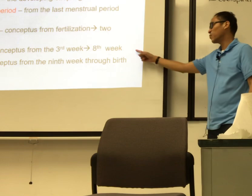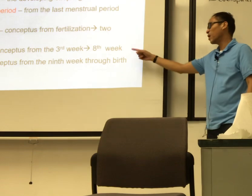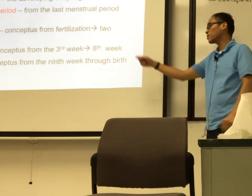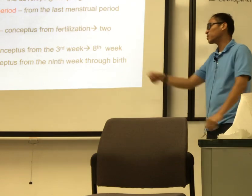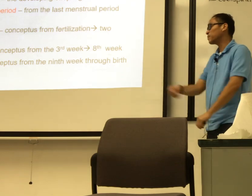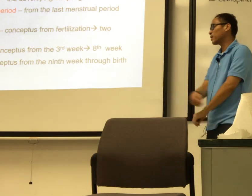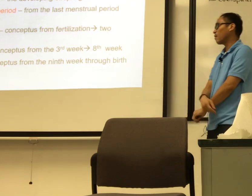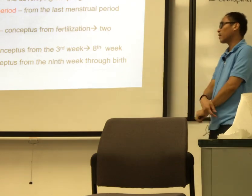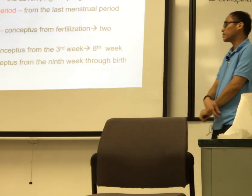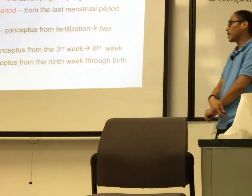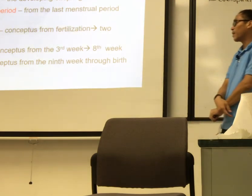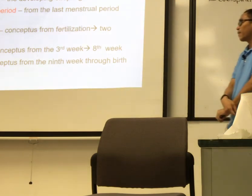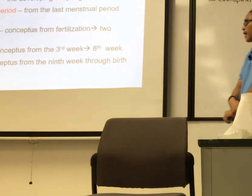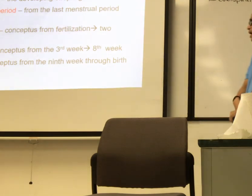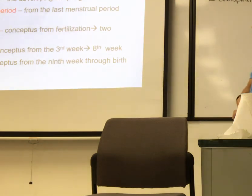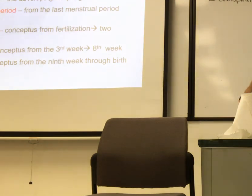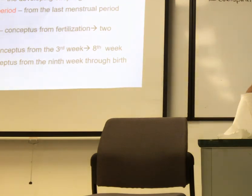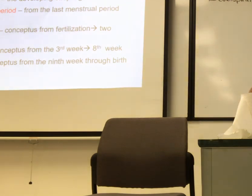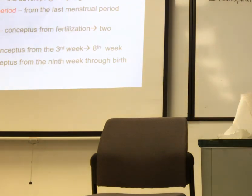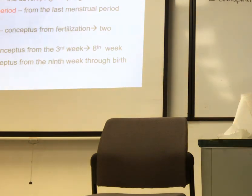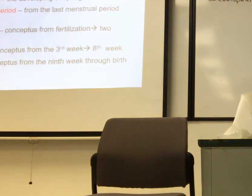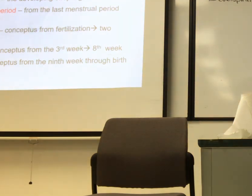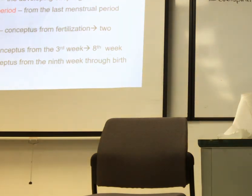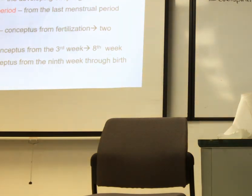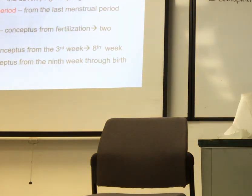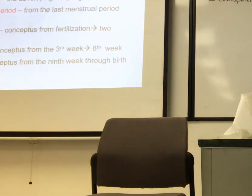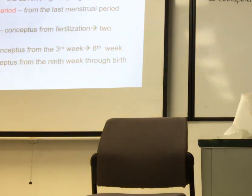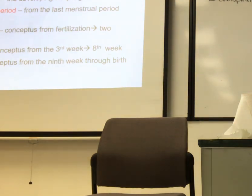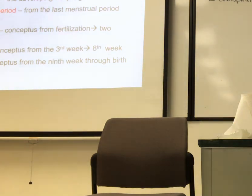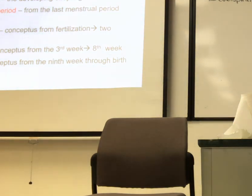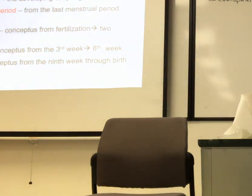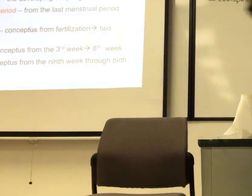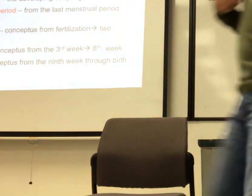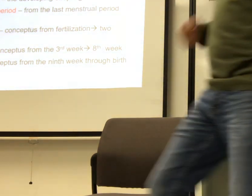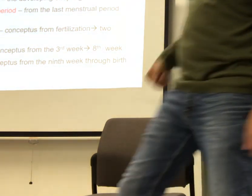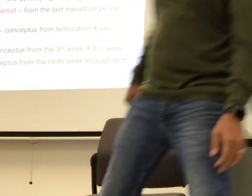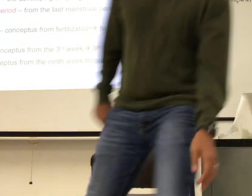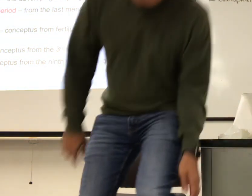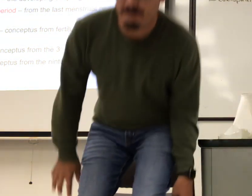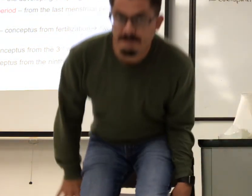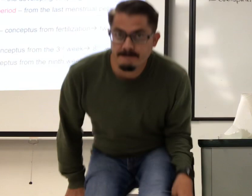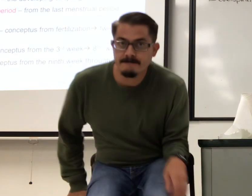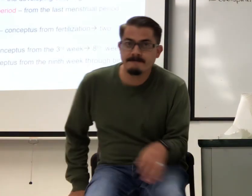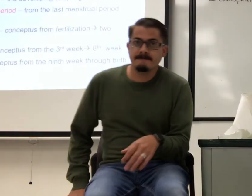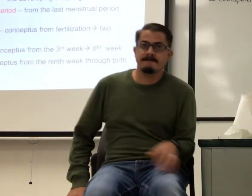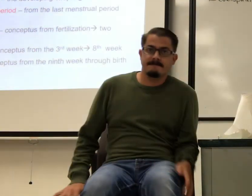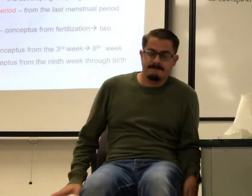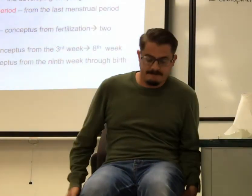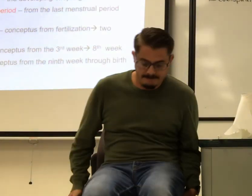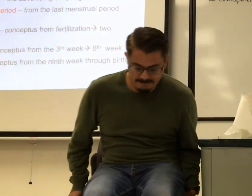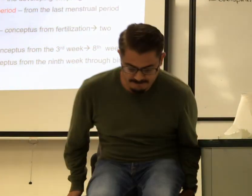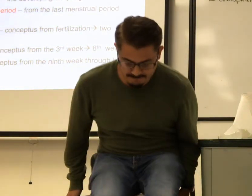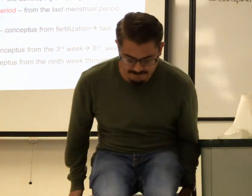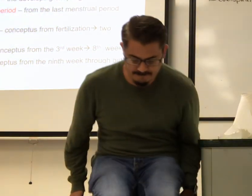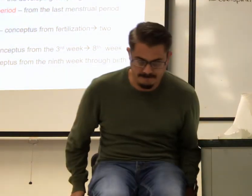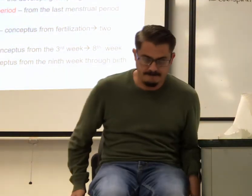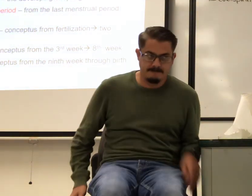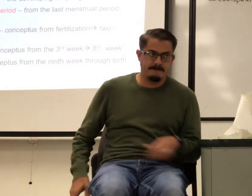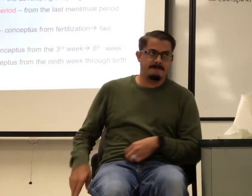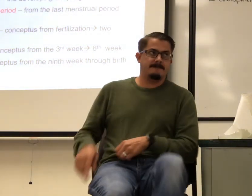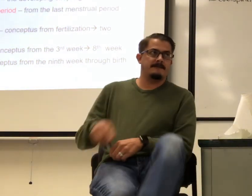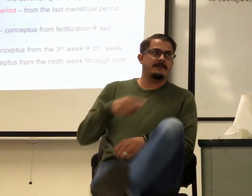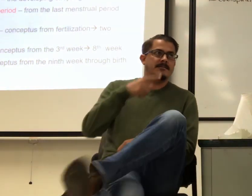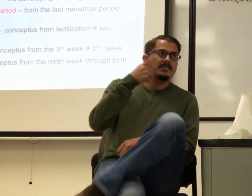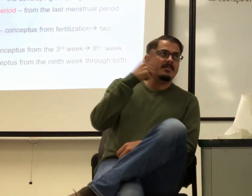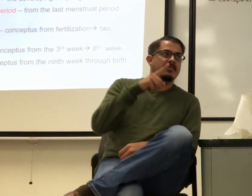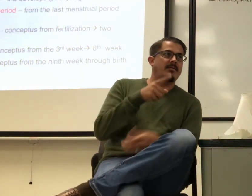3 through 8, we also spend a lot of time on that, focusing mostly on placental development. For fetal organization, we don't